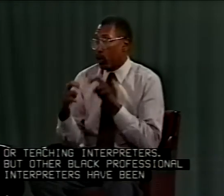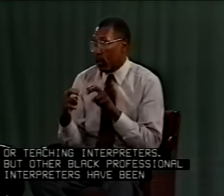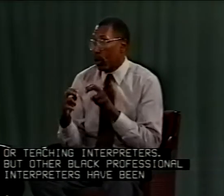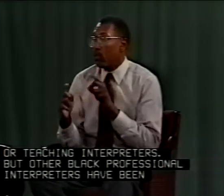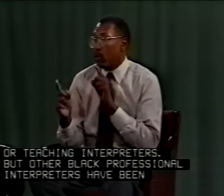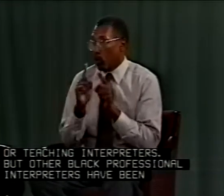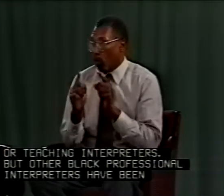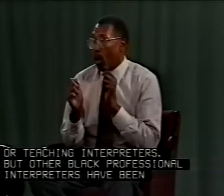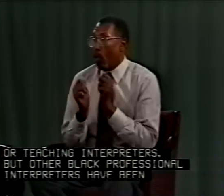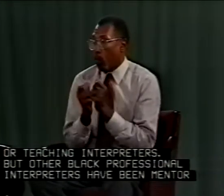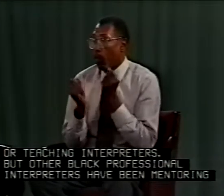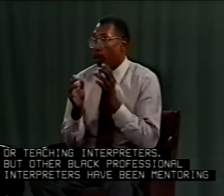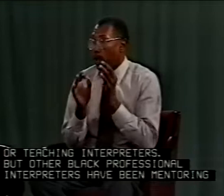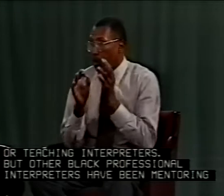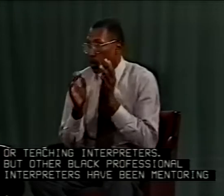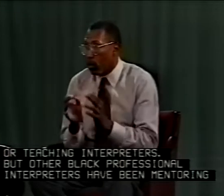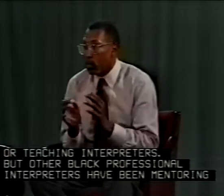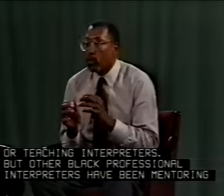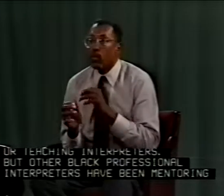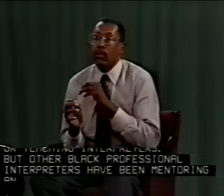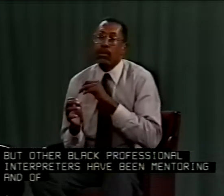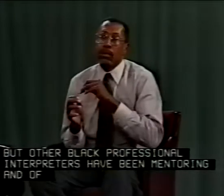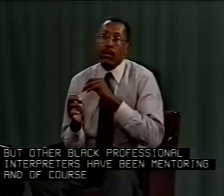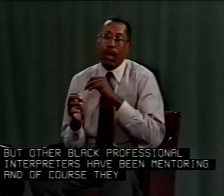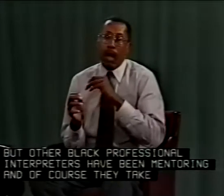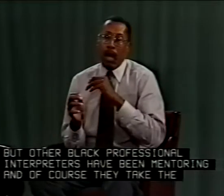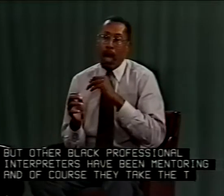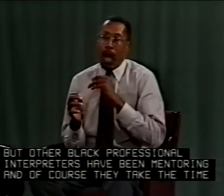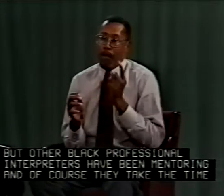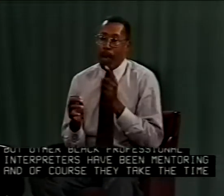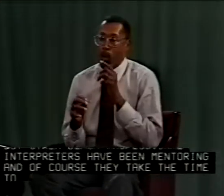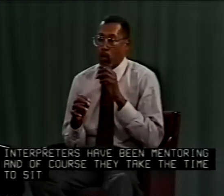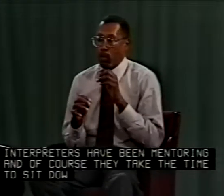And of course, they take the time to sit down and talk with interpreters, and I do too,